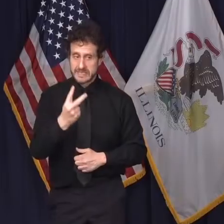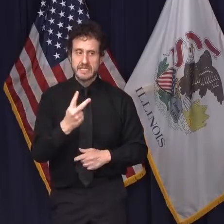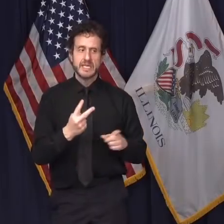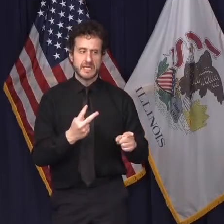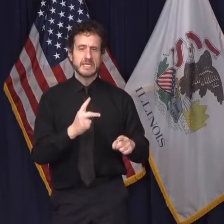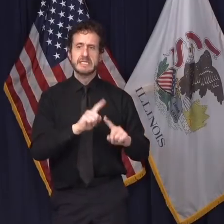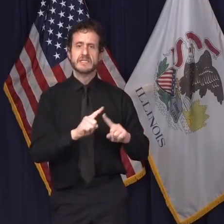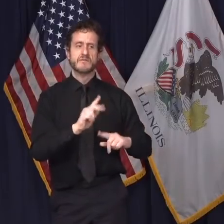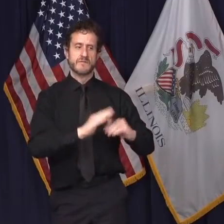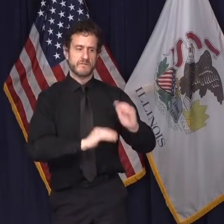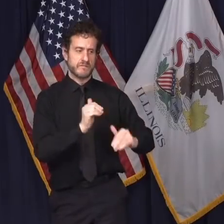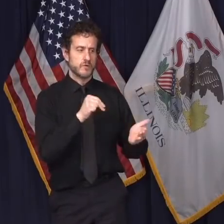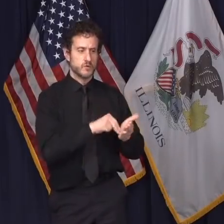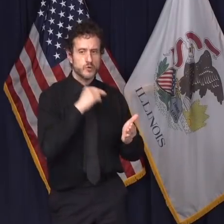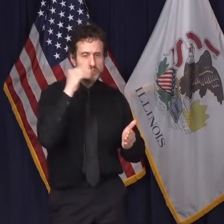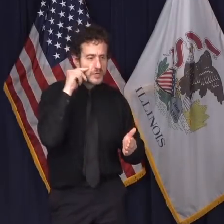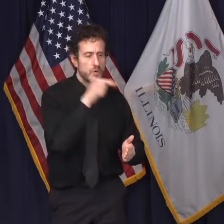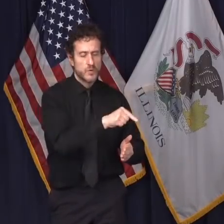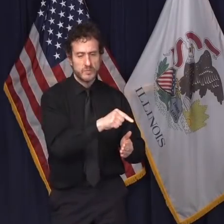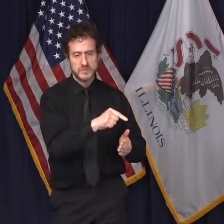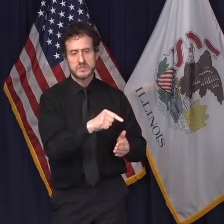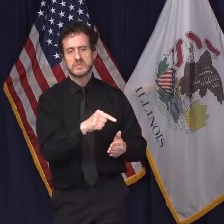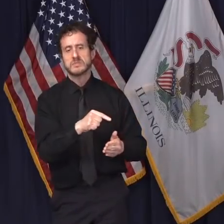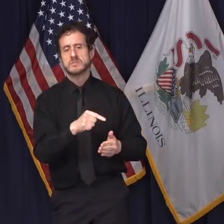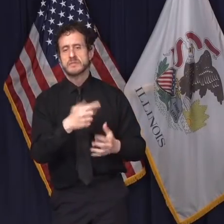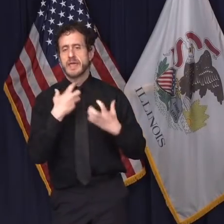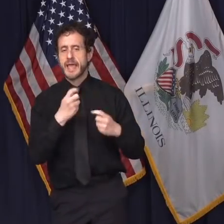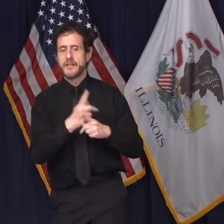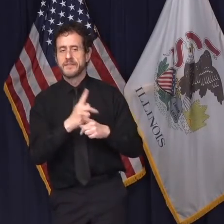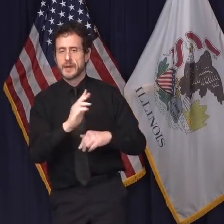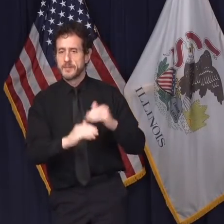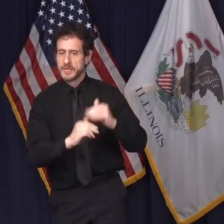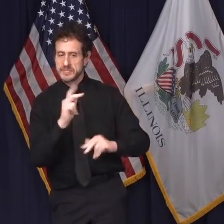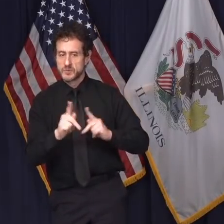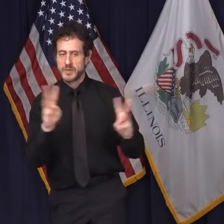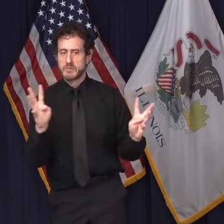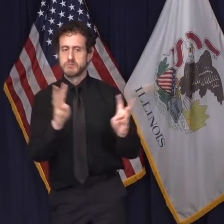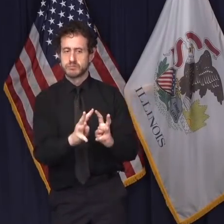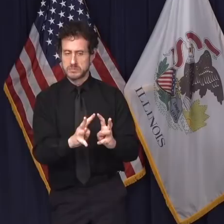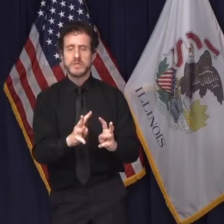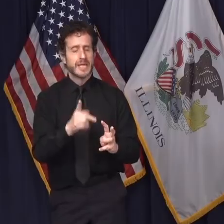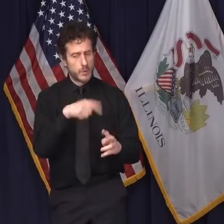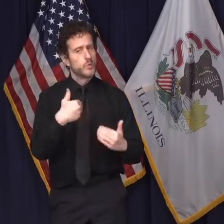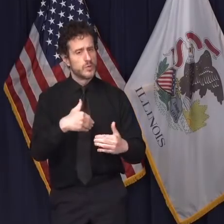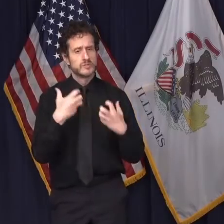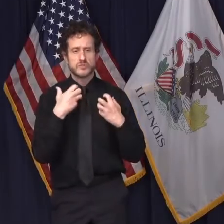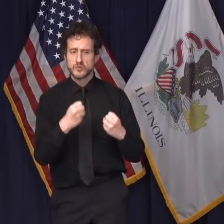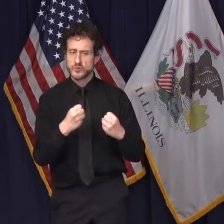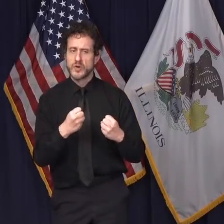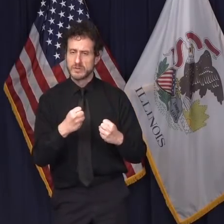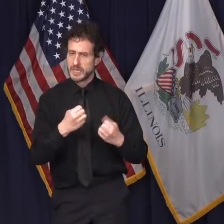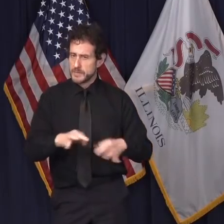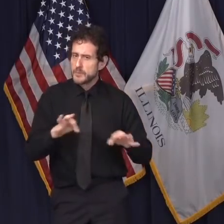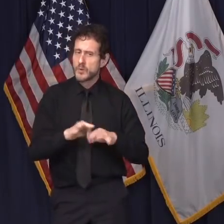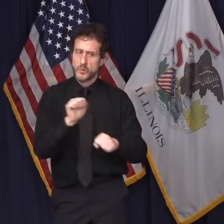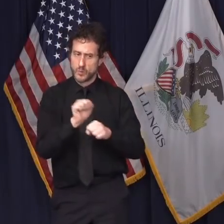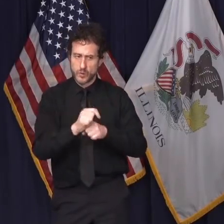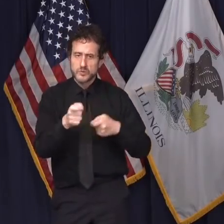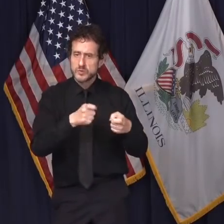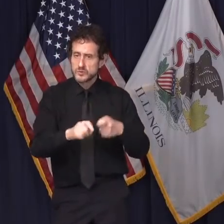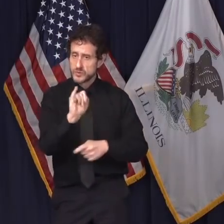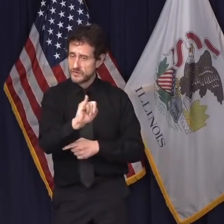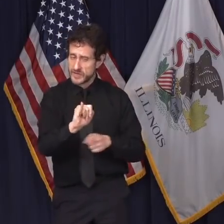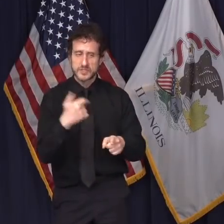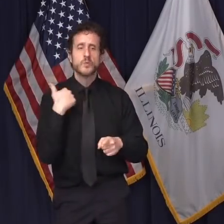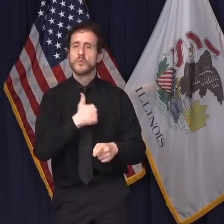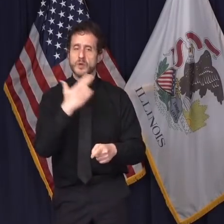is high in these high-risk congregate care settings, but we're ensuring that swift action is being taken, and we know that